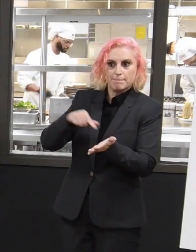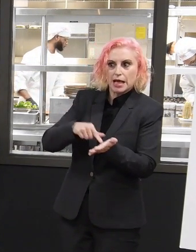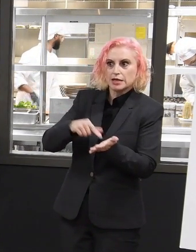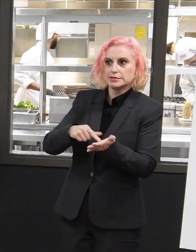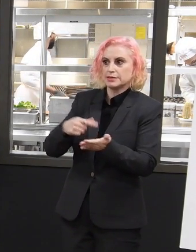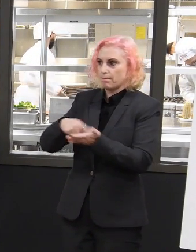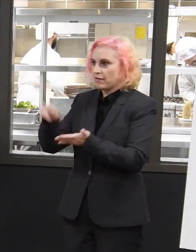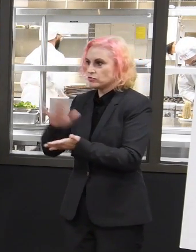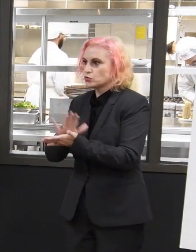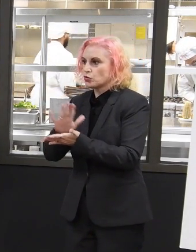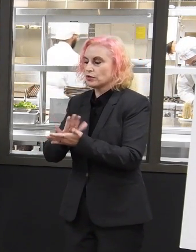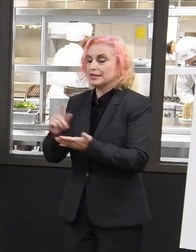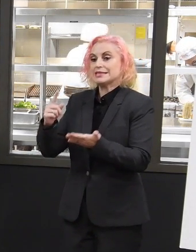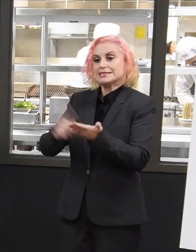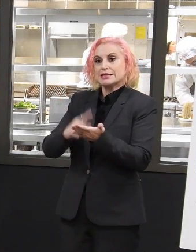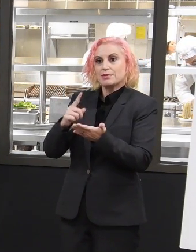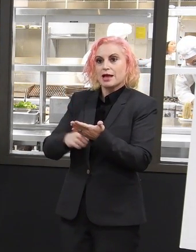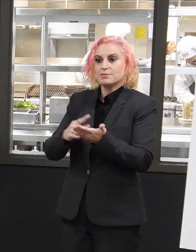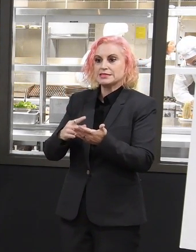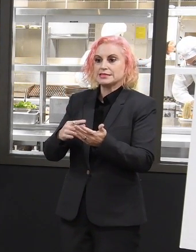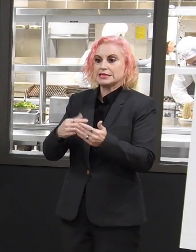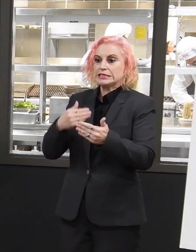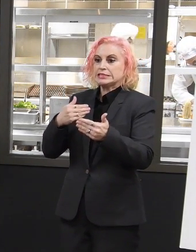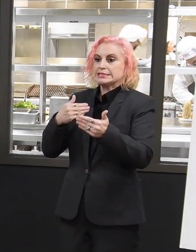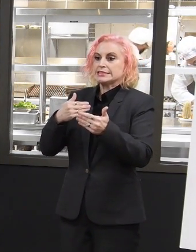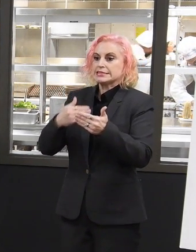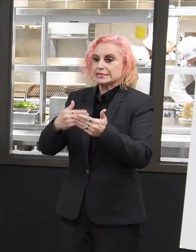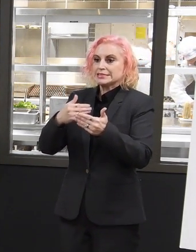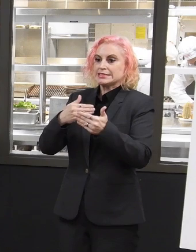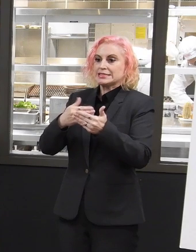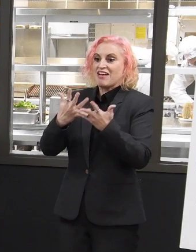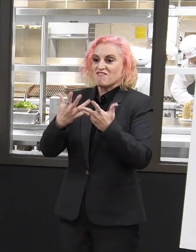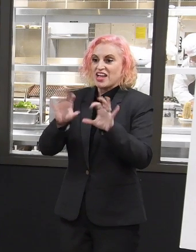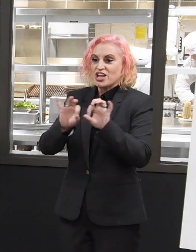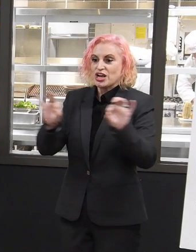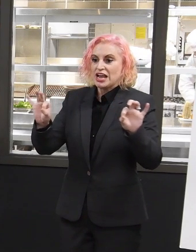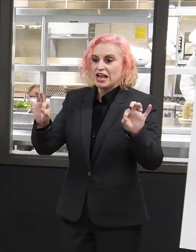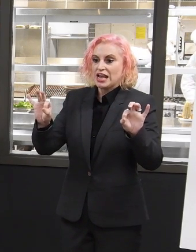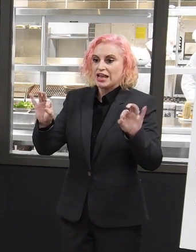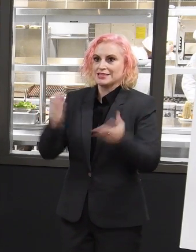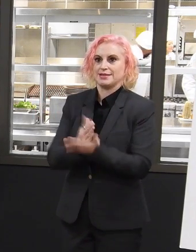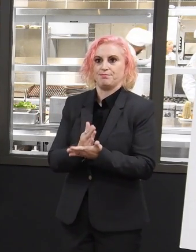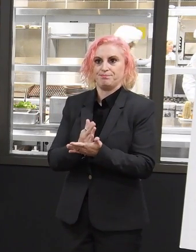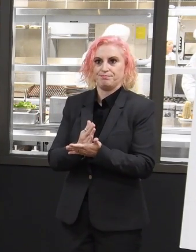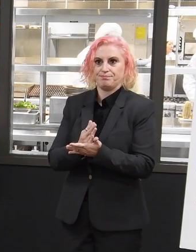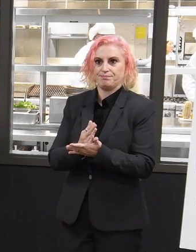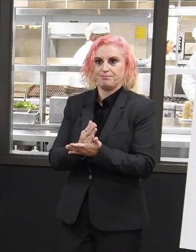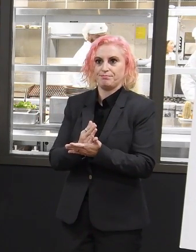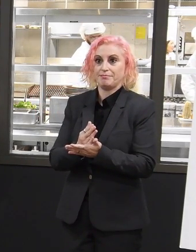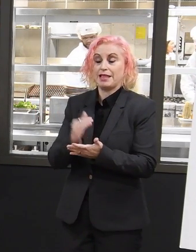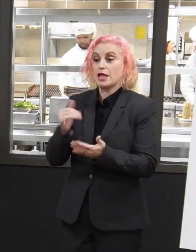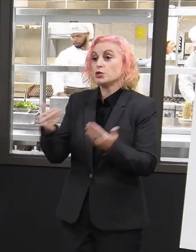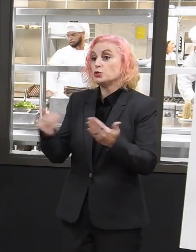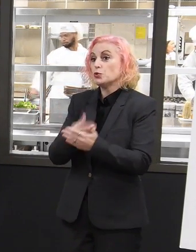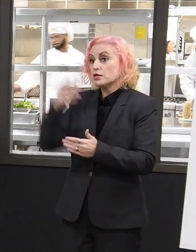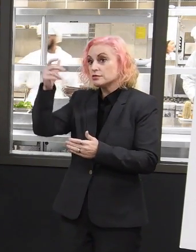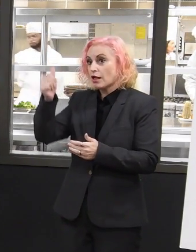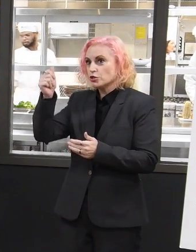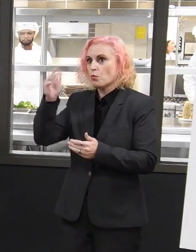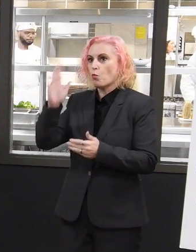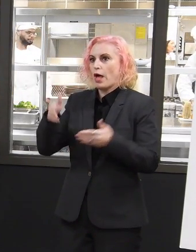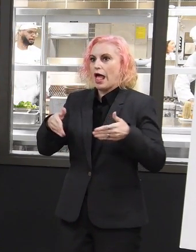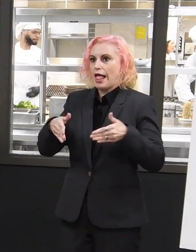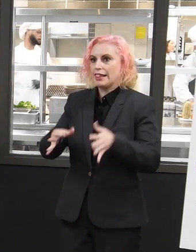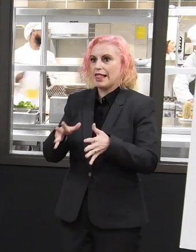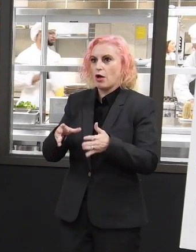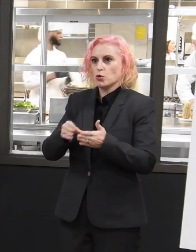Sometimes they end their studies just when they're in sight of the finish line. And this new scholarship will allow our students,